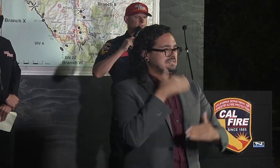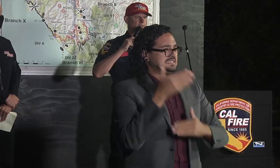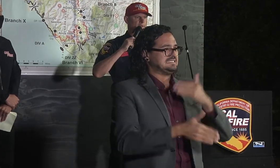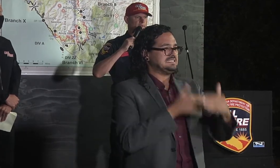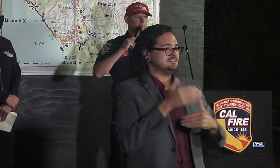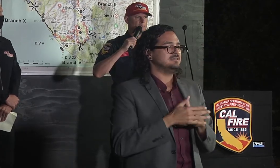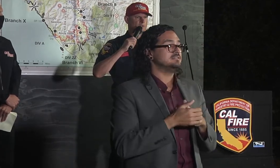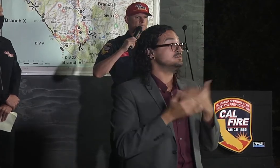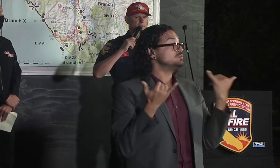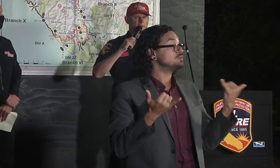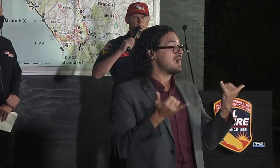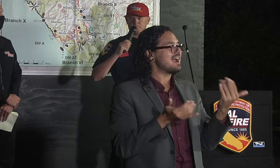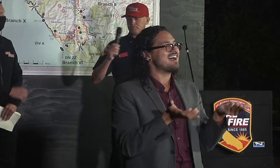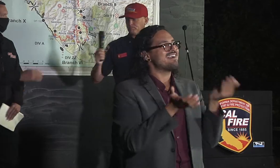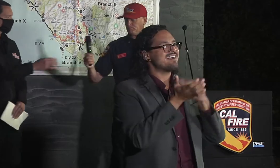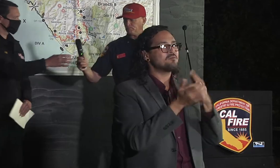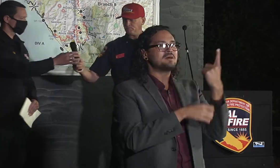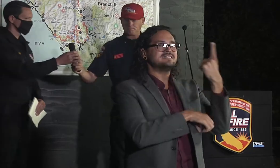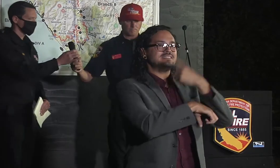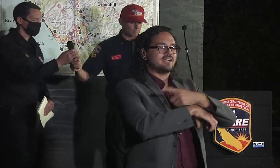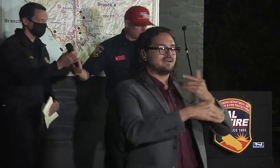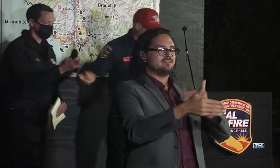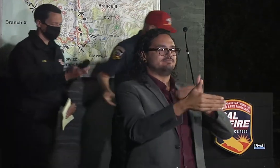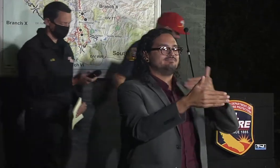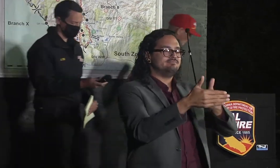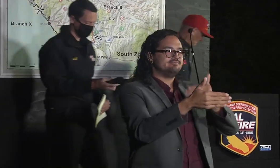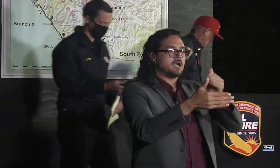completing this mission. Thank you.